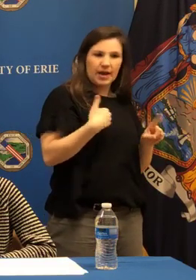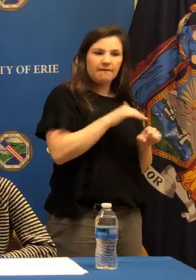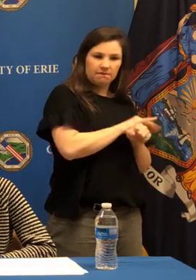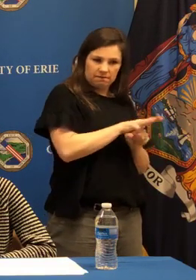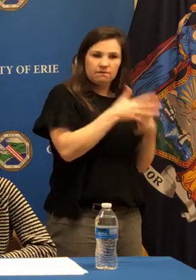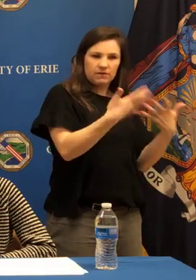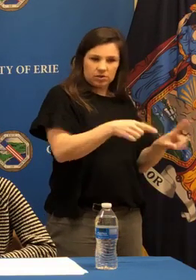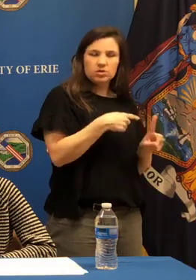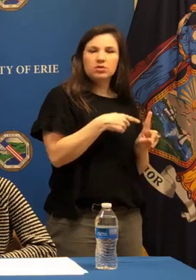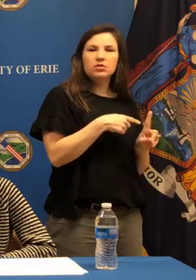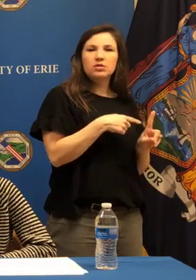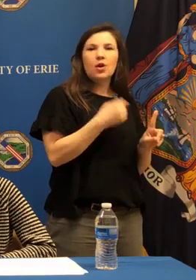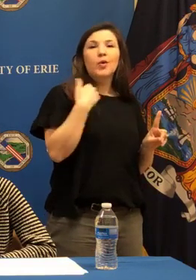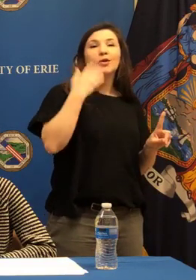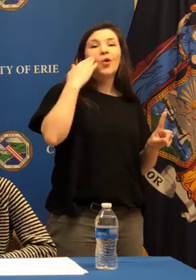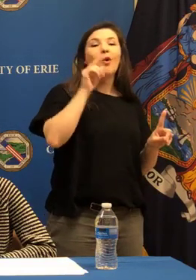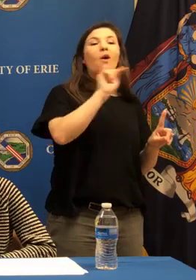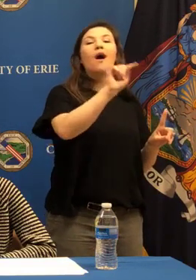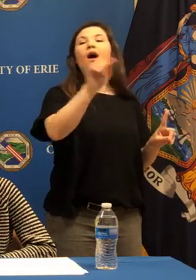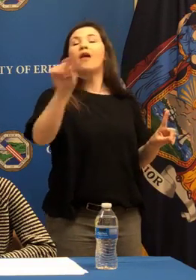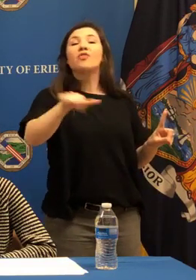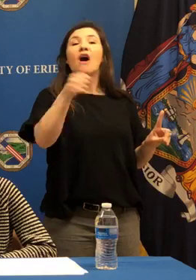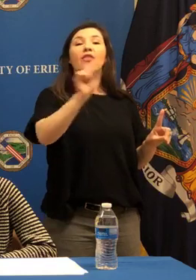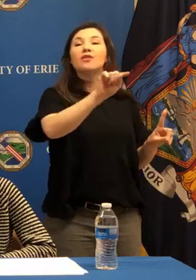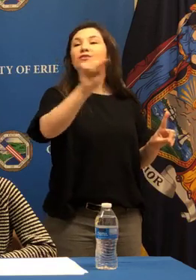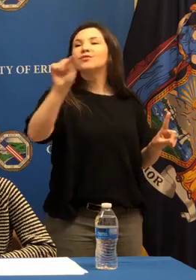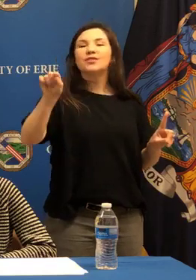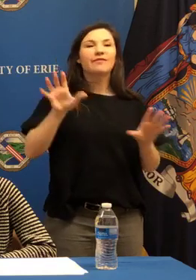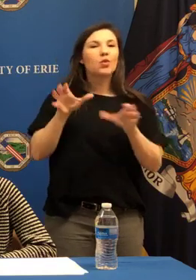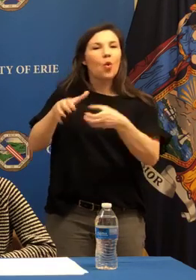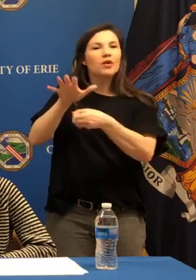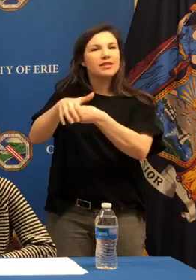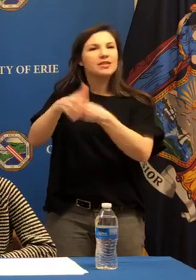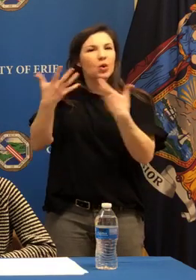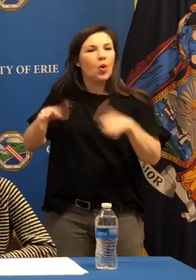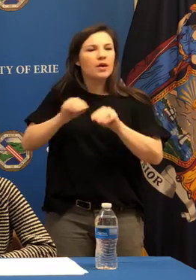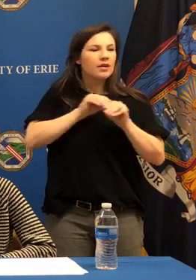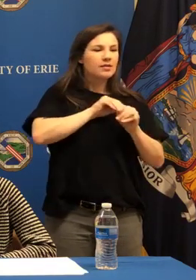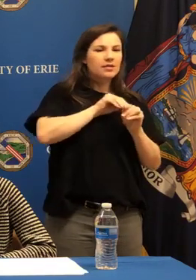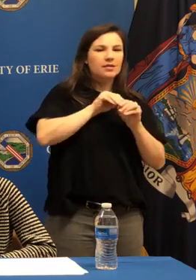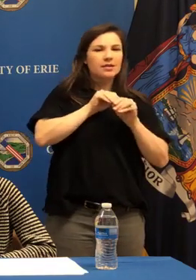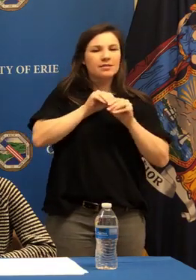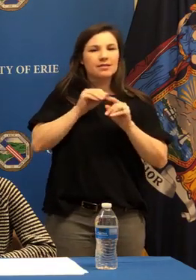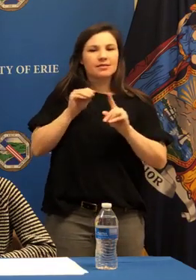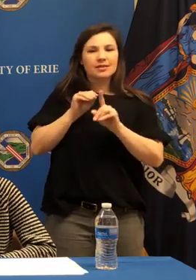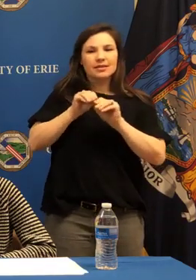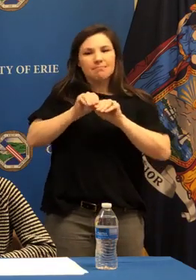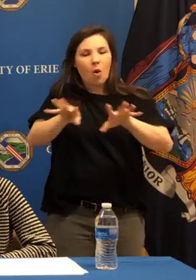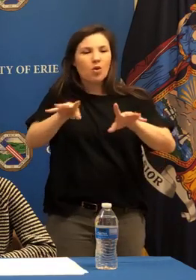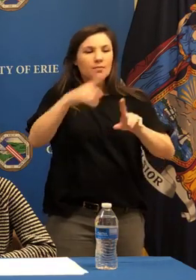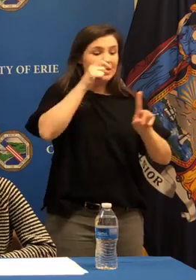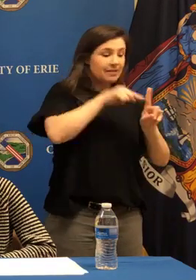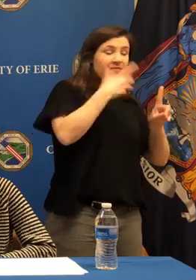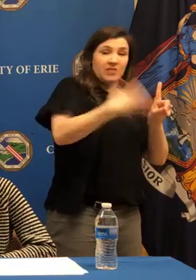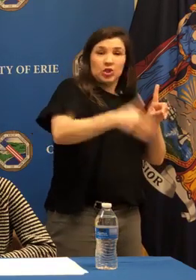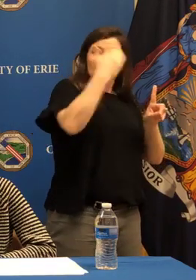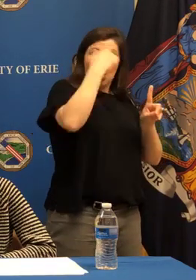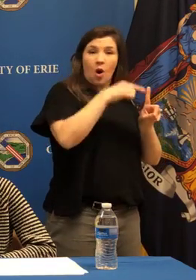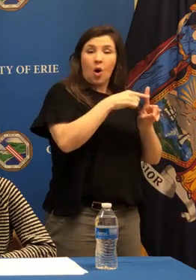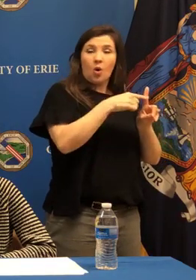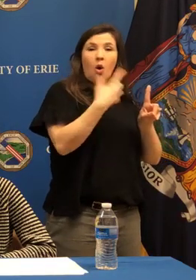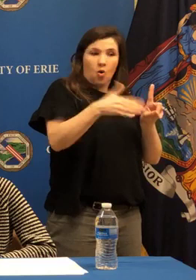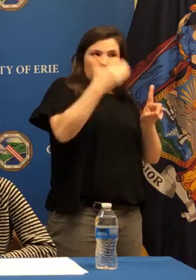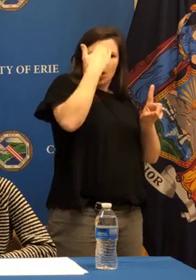And we know that the other individuals now have to be in quarantine because they've been exposed from the individual who went into work knowing about what was going on